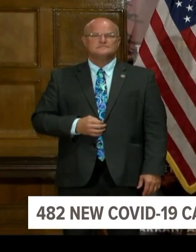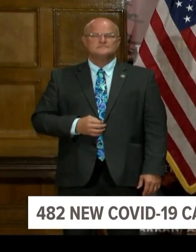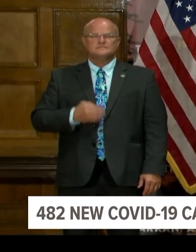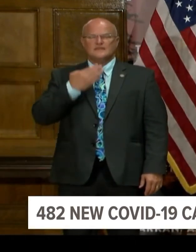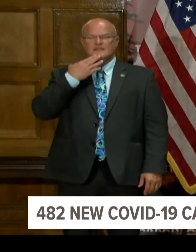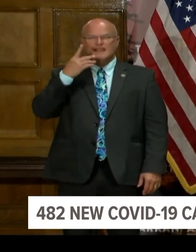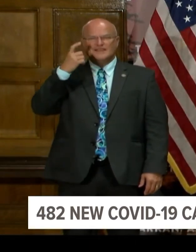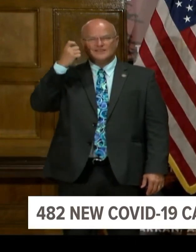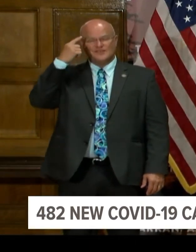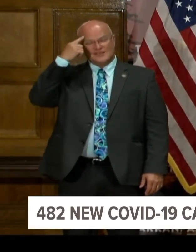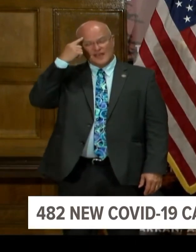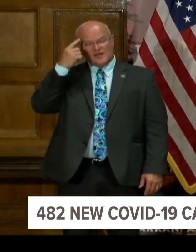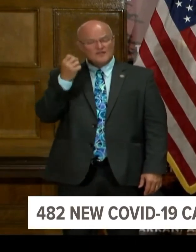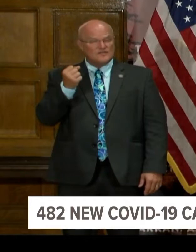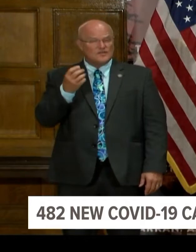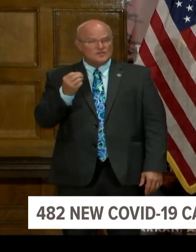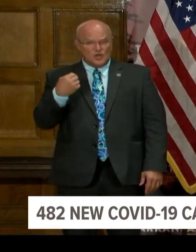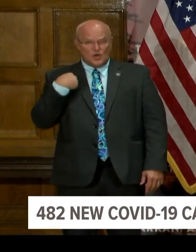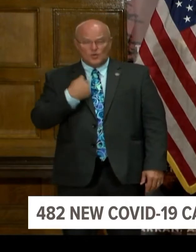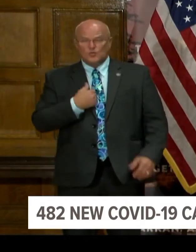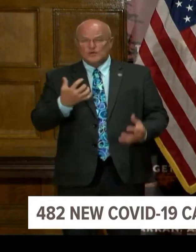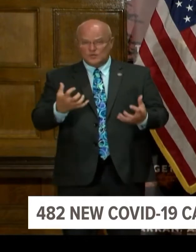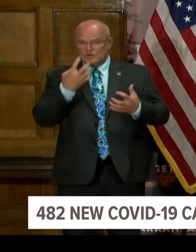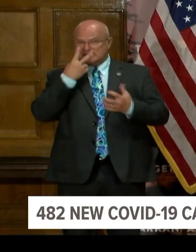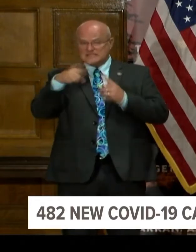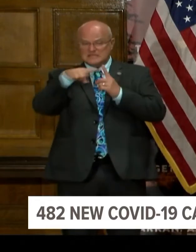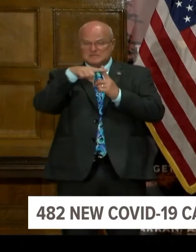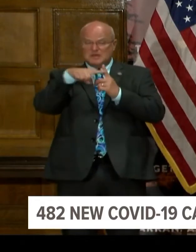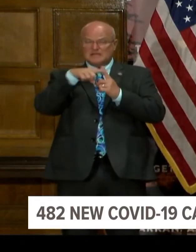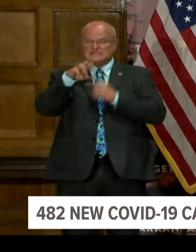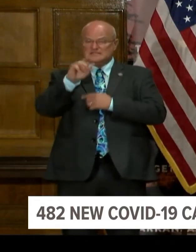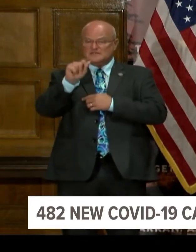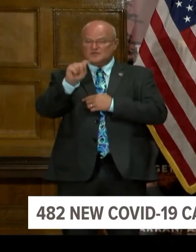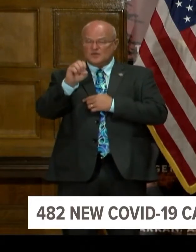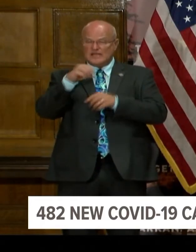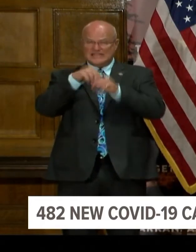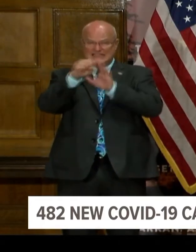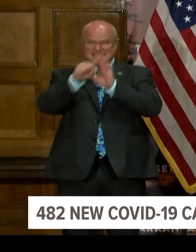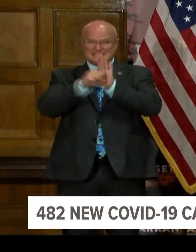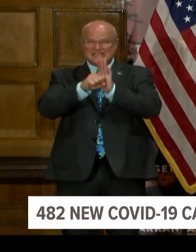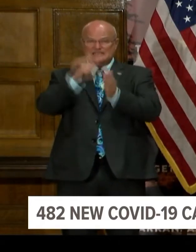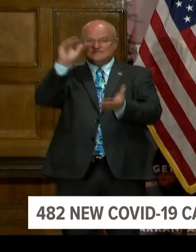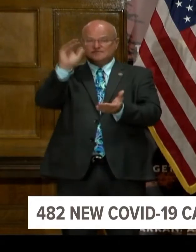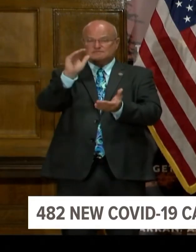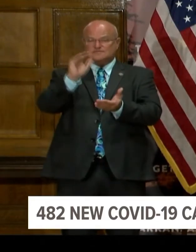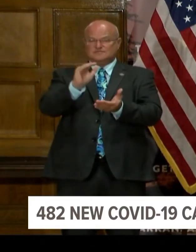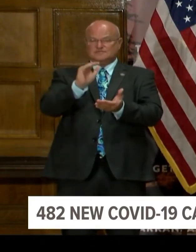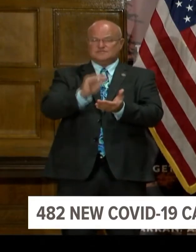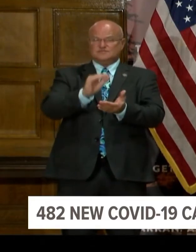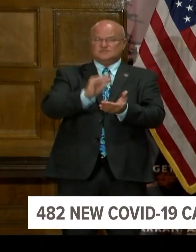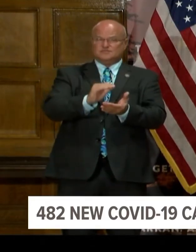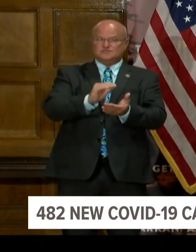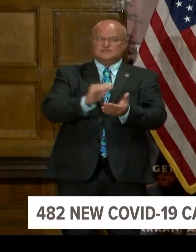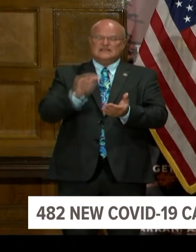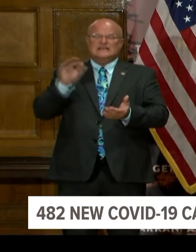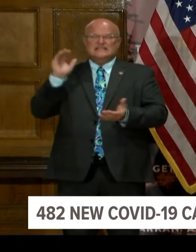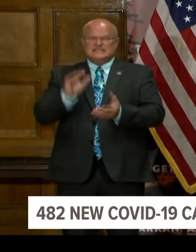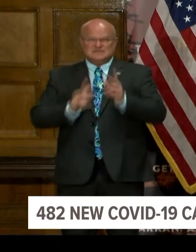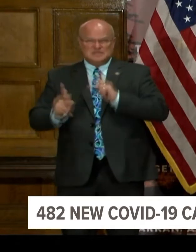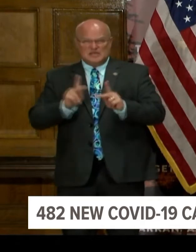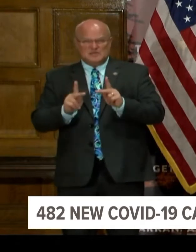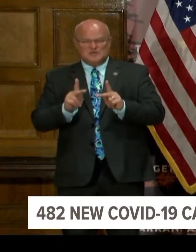Thank you, Governor. So we do want to see the positivity rate in the state go down. That indicates that less and less individuals are becoming